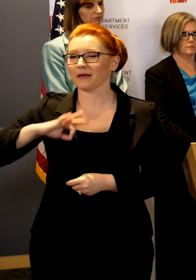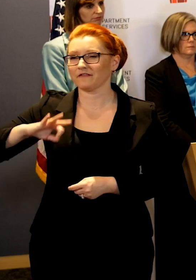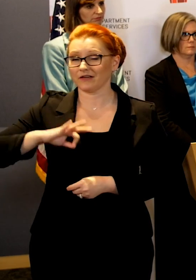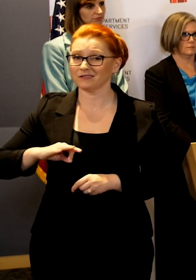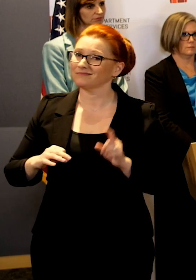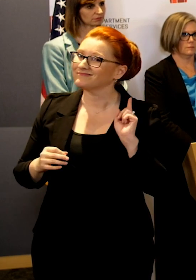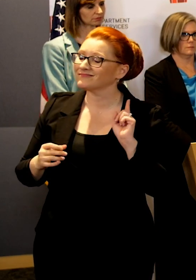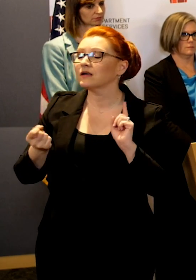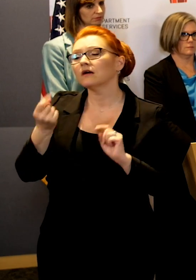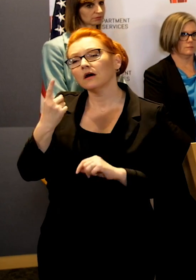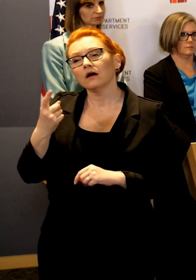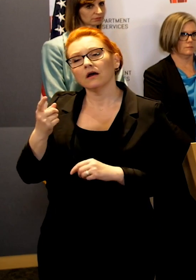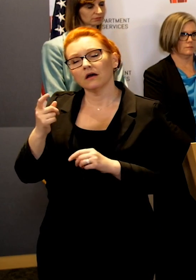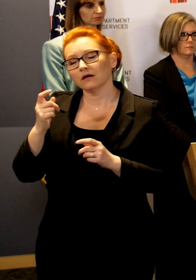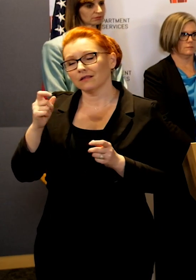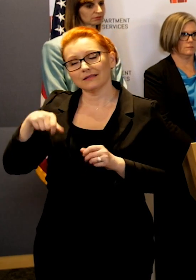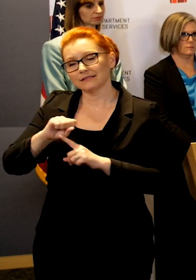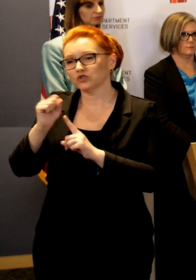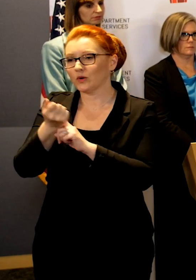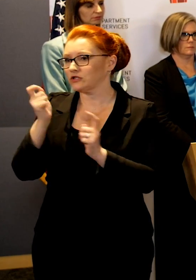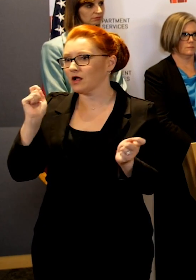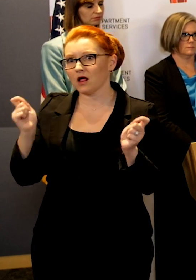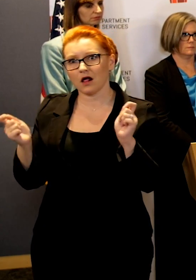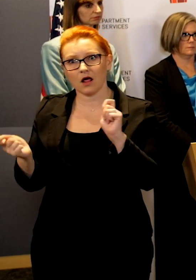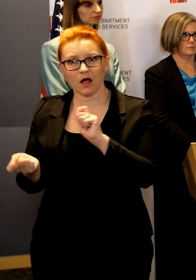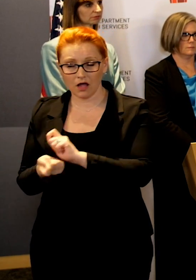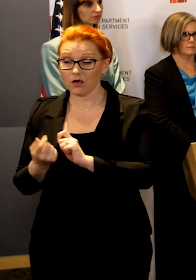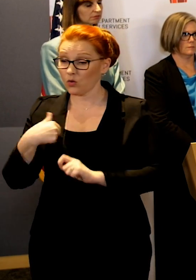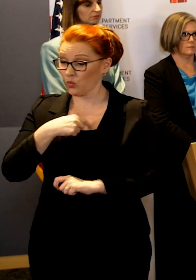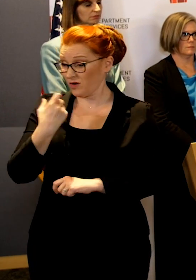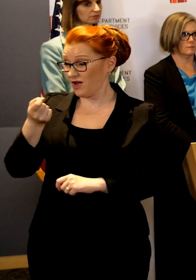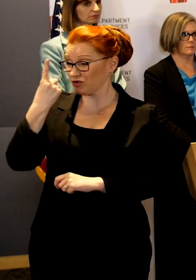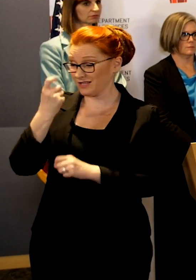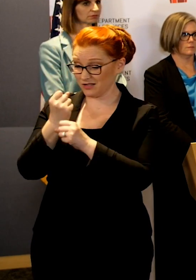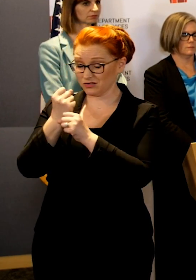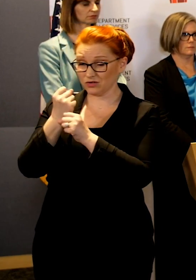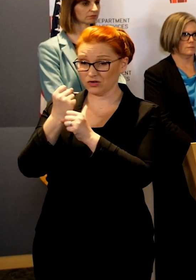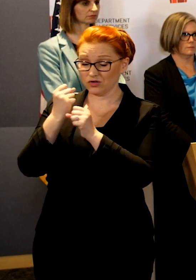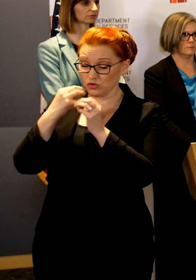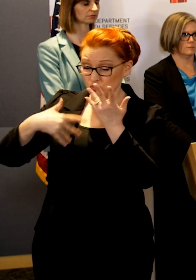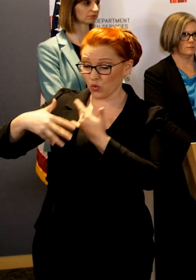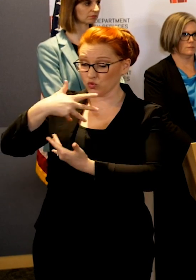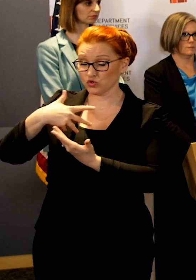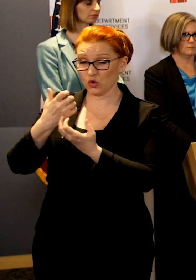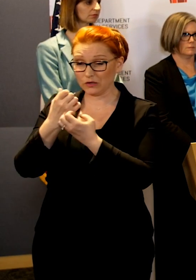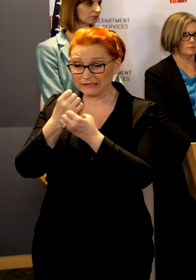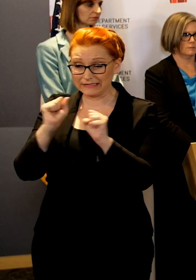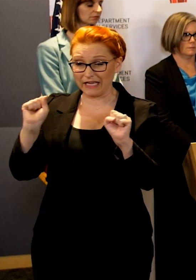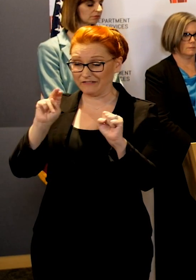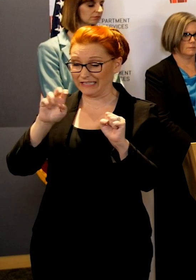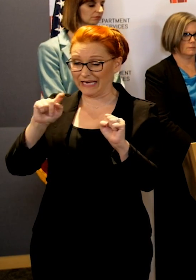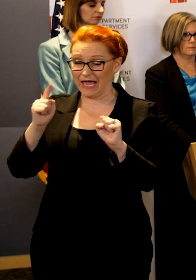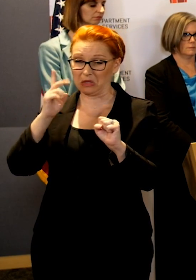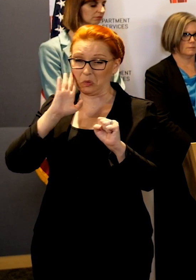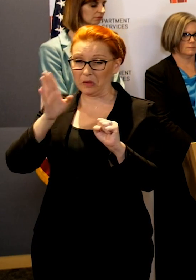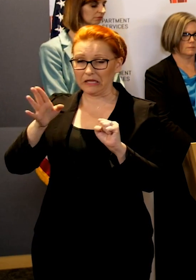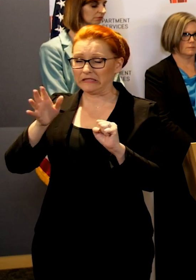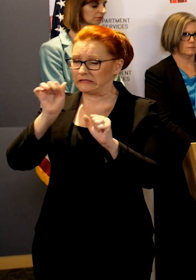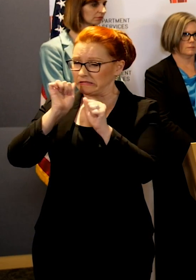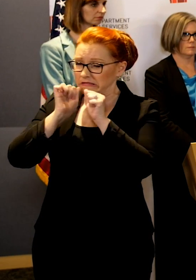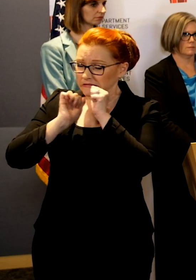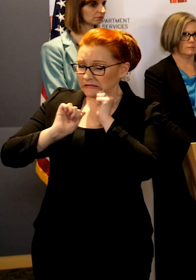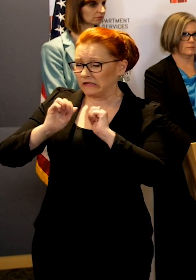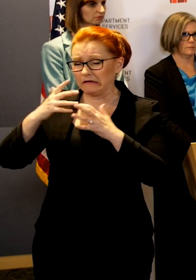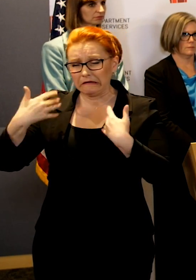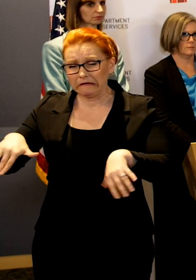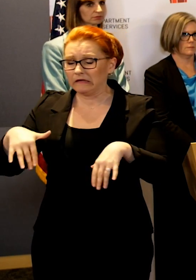evolving situation. We understand that the social safety net is going to be stretched, and we're going to be part of the